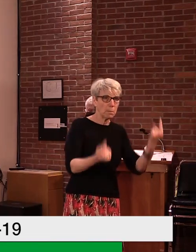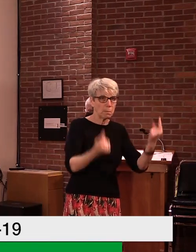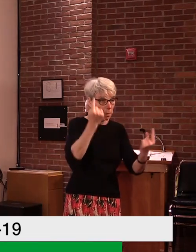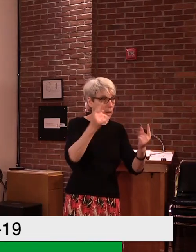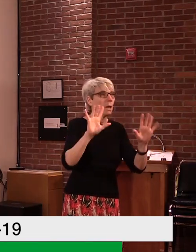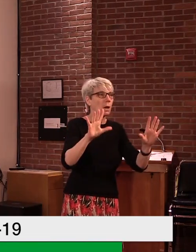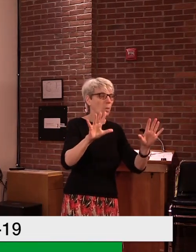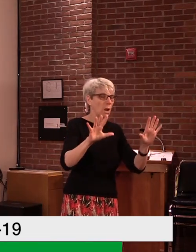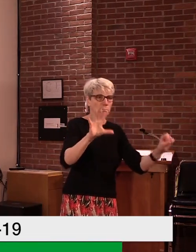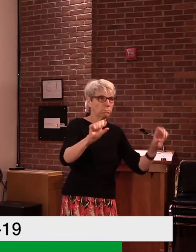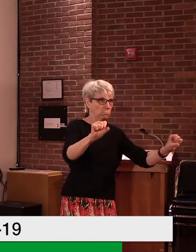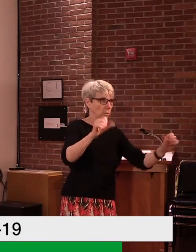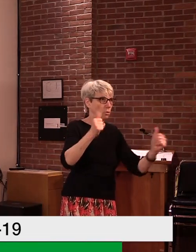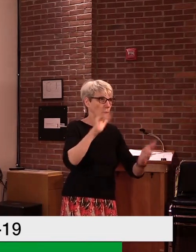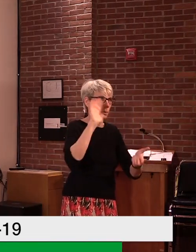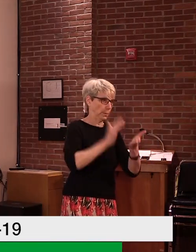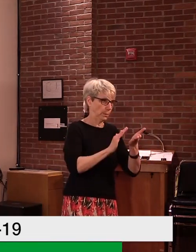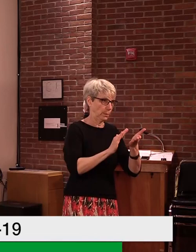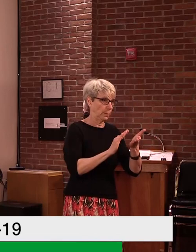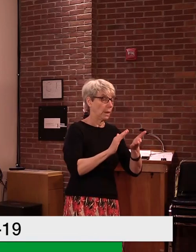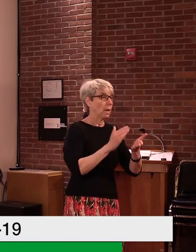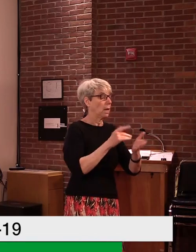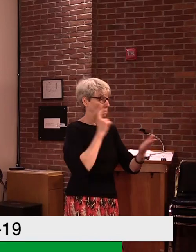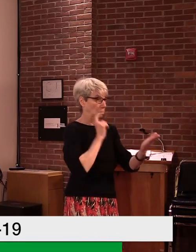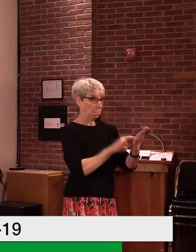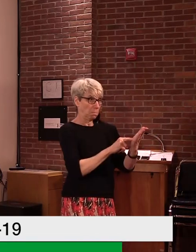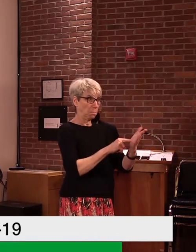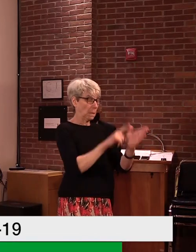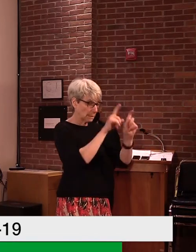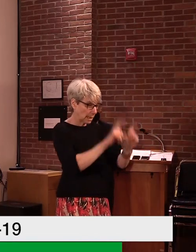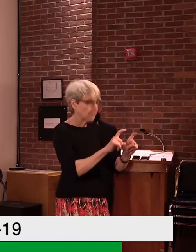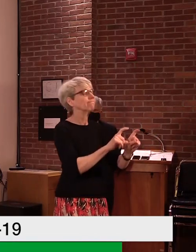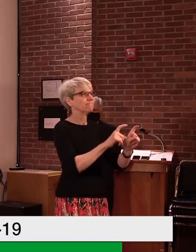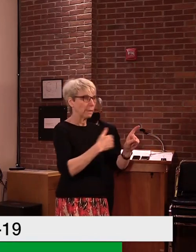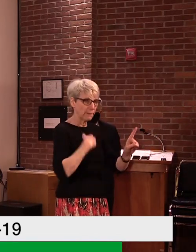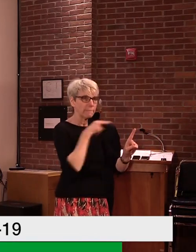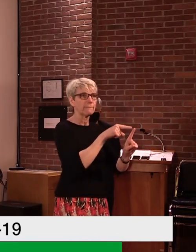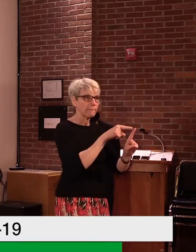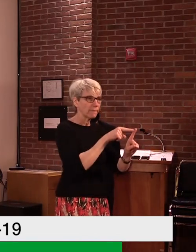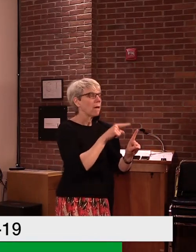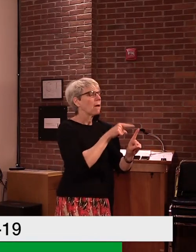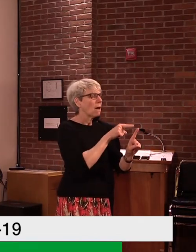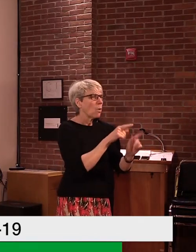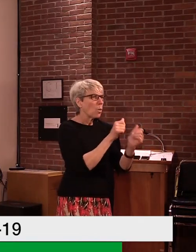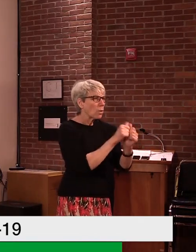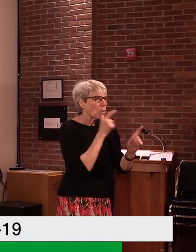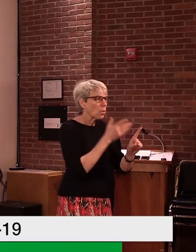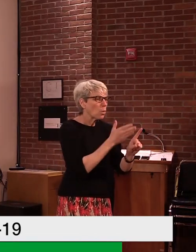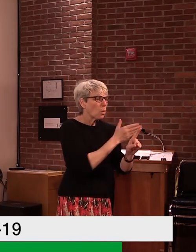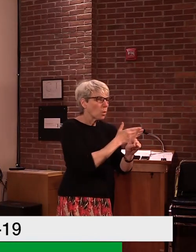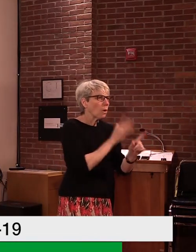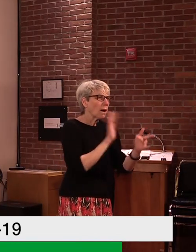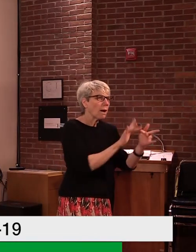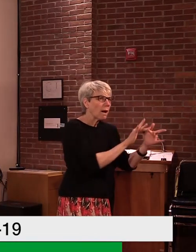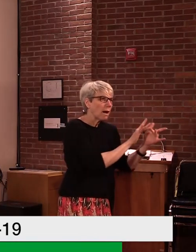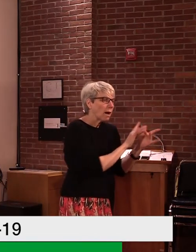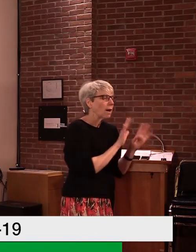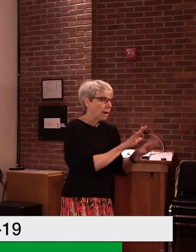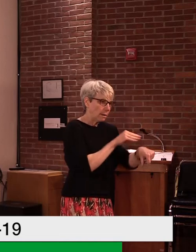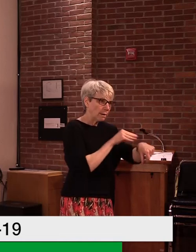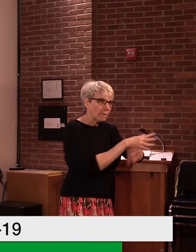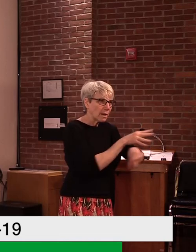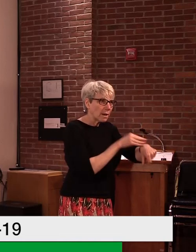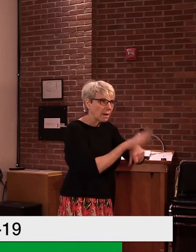do that, we reach out to people who test positive and their close contacts to provide guidance, including staying at